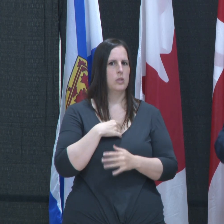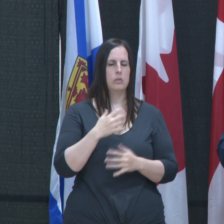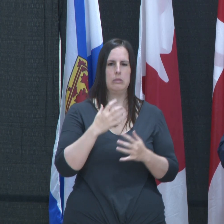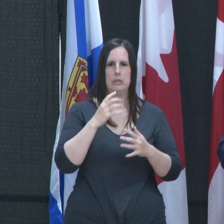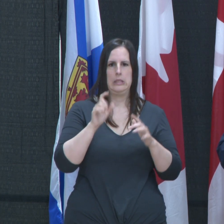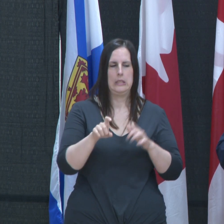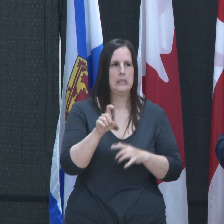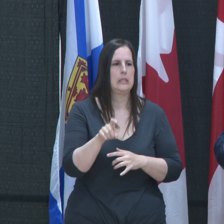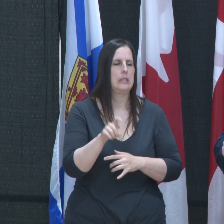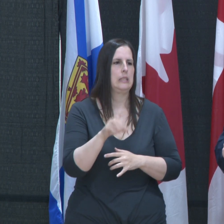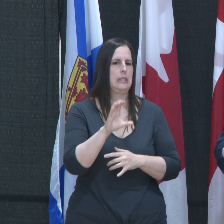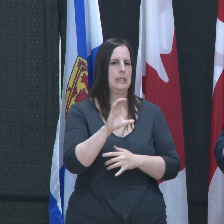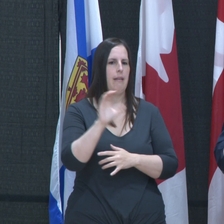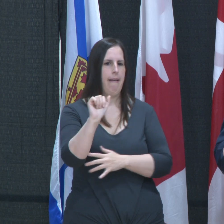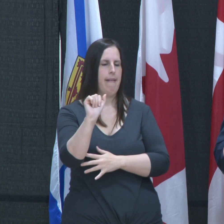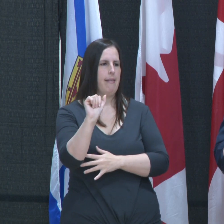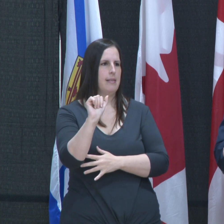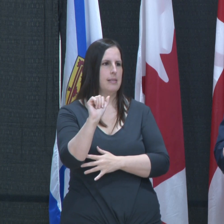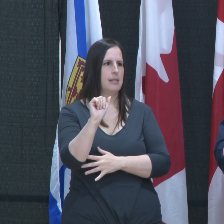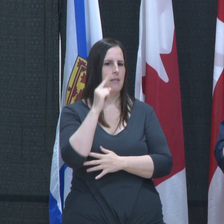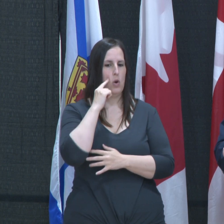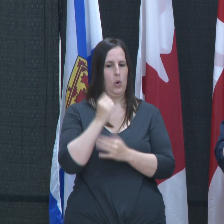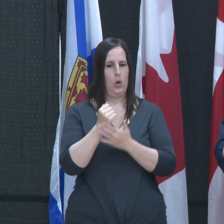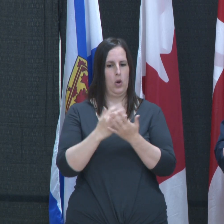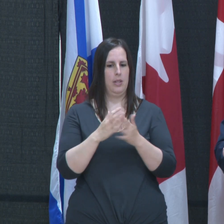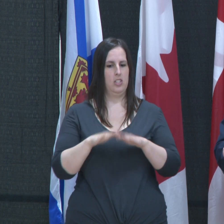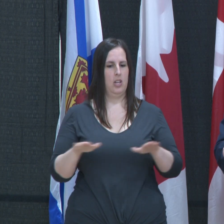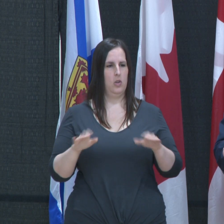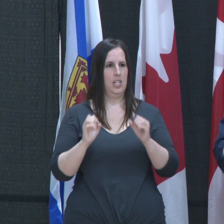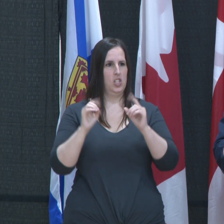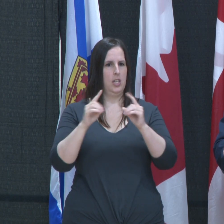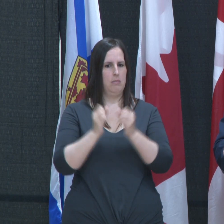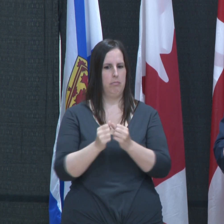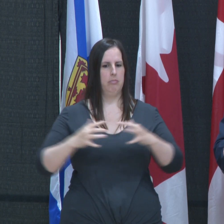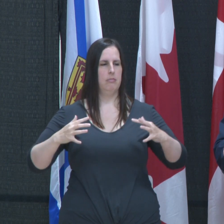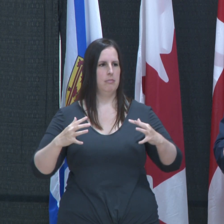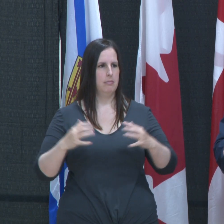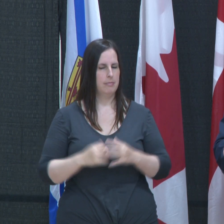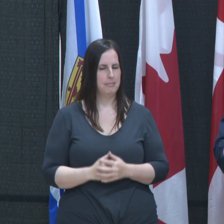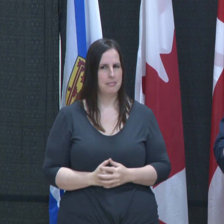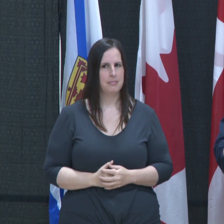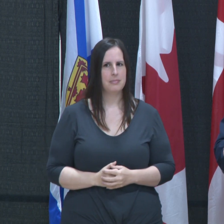we expand early childhood education in the province.